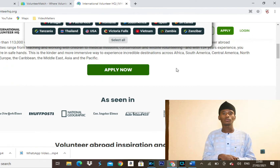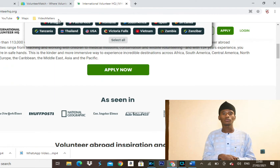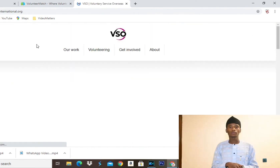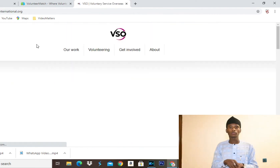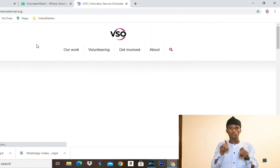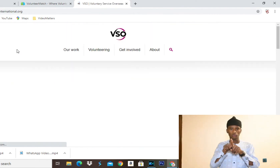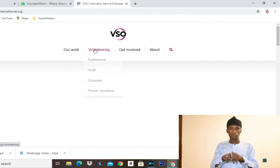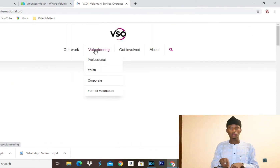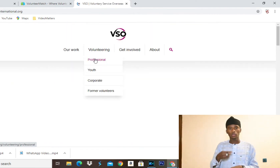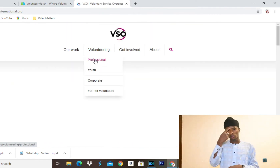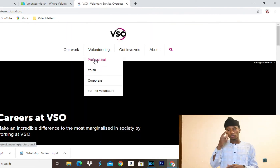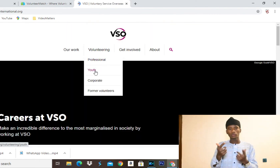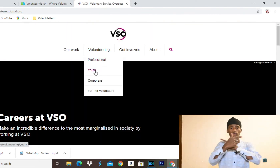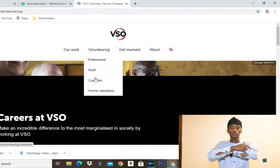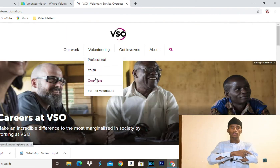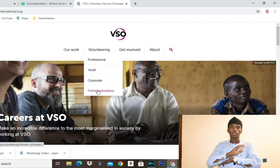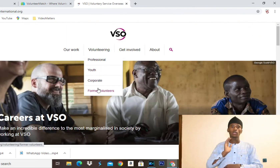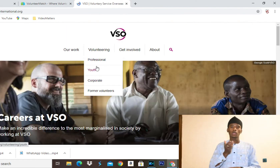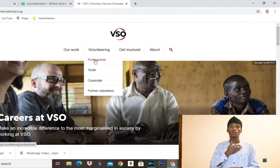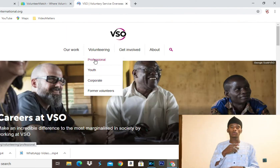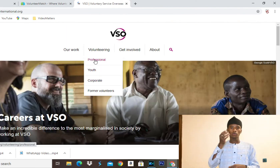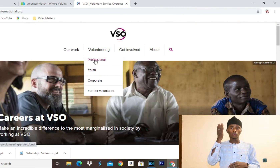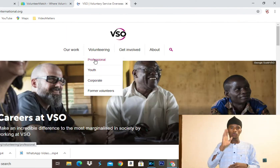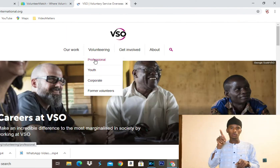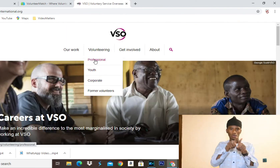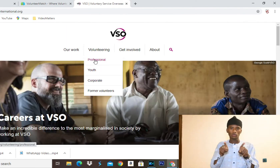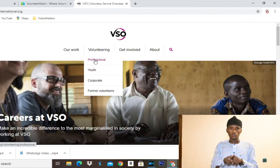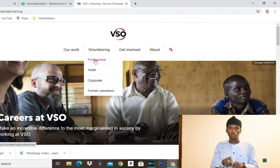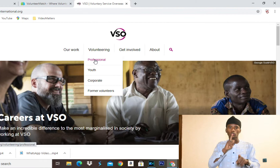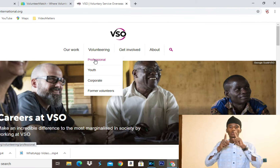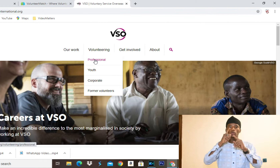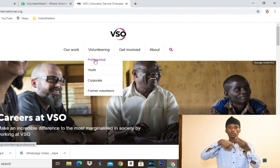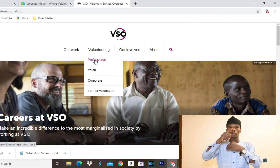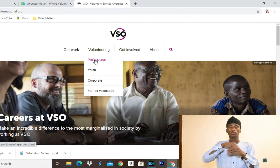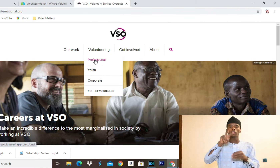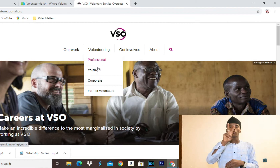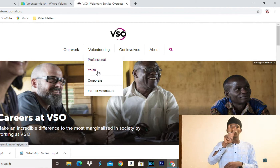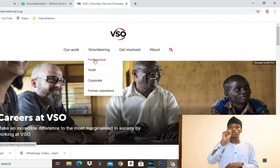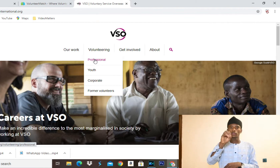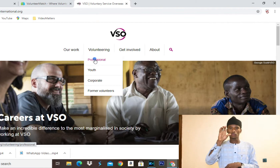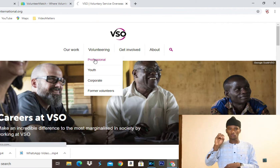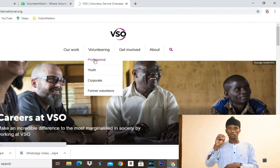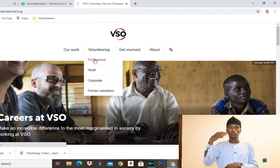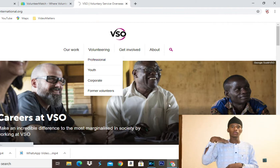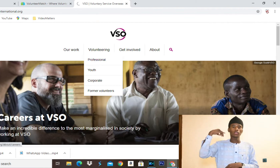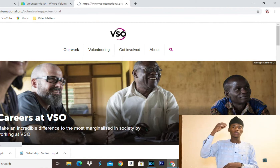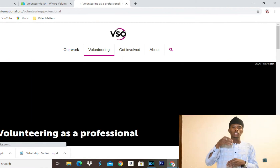And for today, I'll also talk about VSO, Voluntary Service Overseas. Voluntary